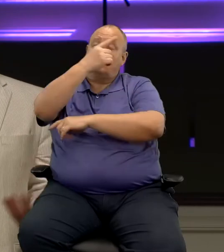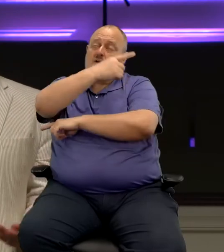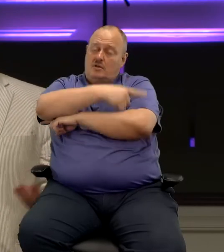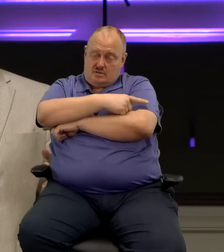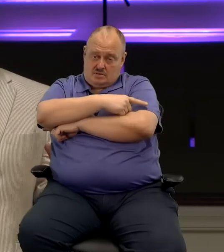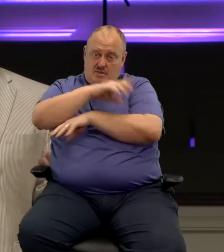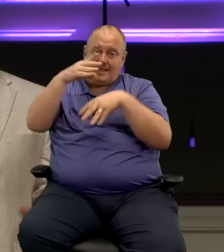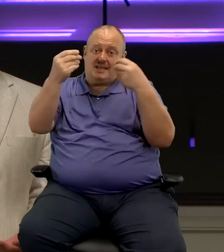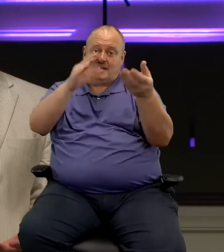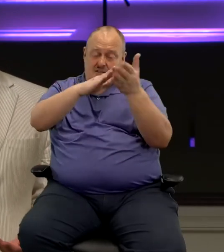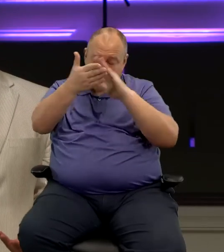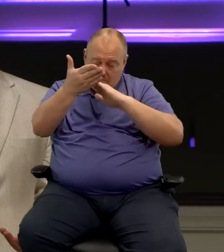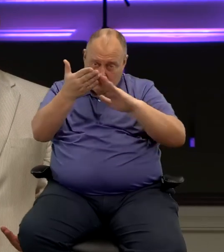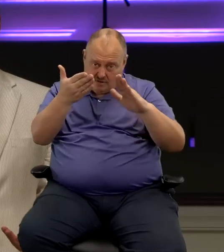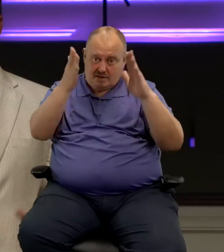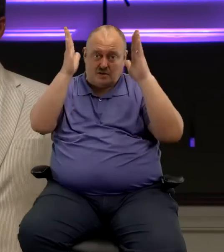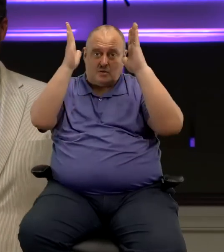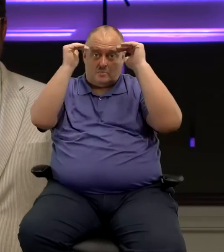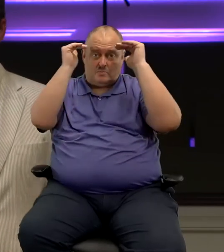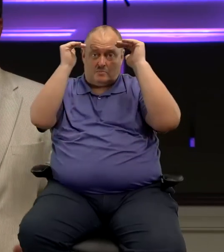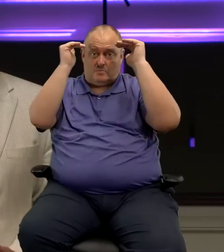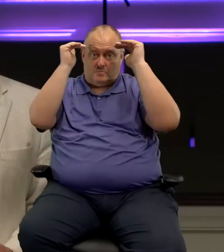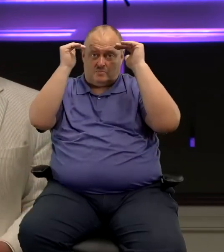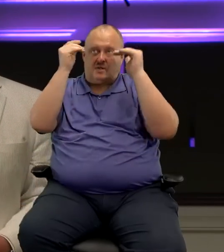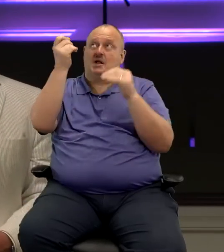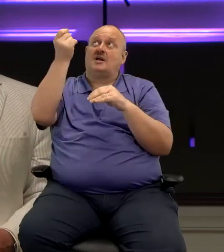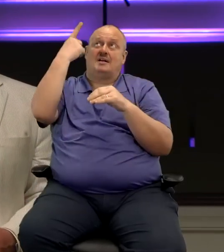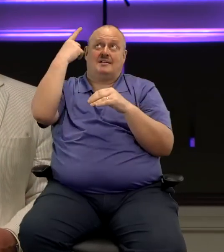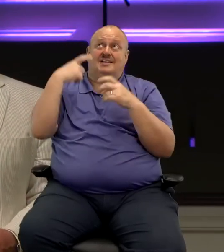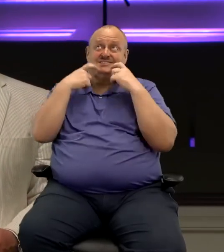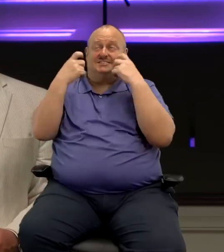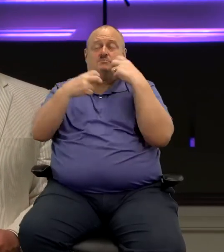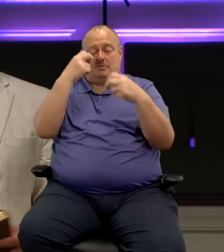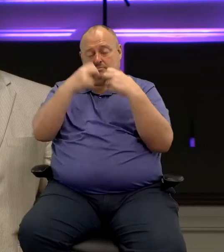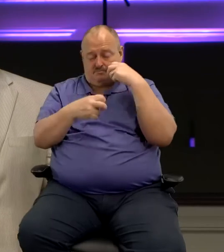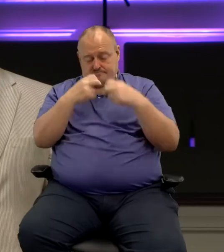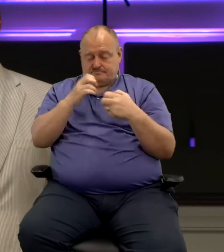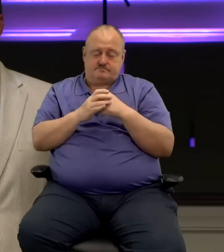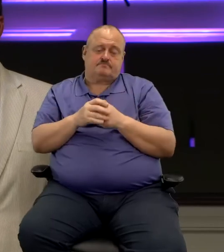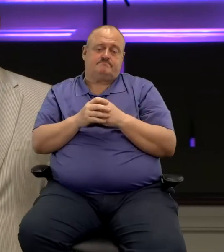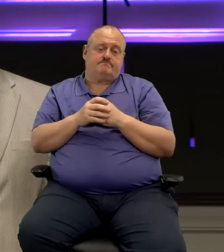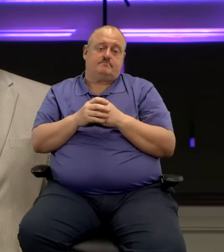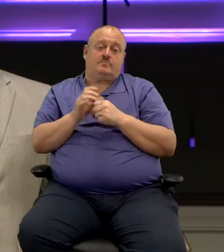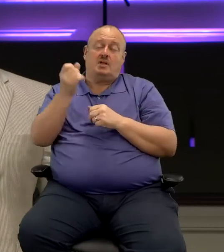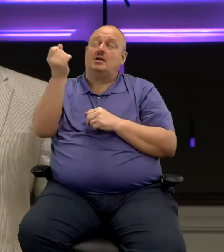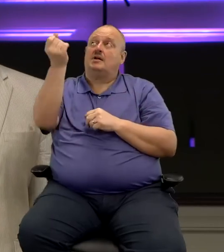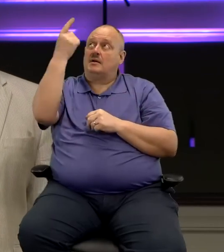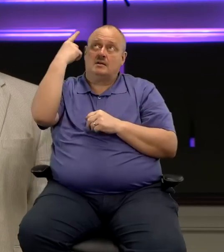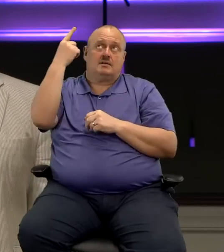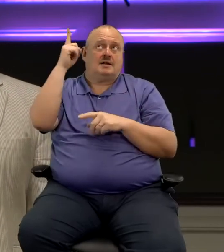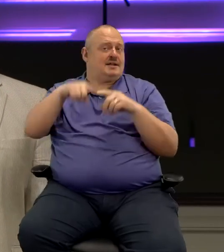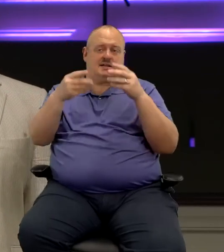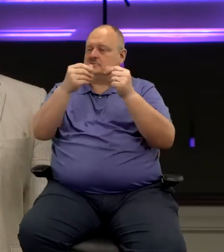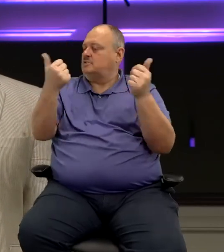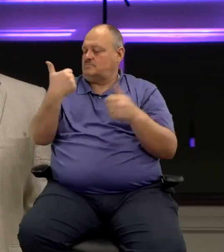provides forgiveness and hope, I realize that I got a sin problem. And God, I realize I can't solve